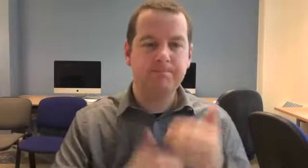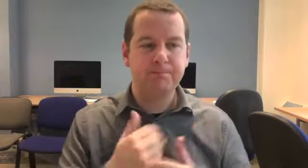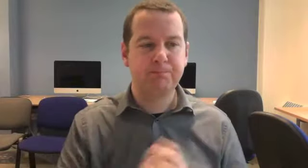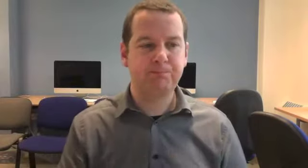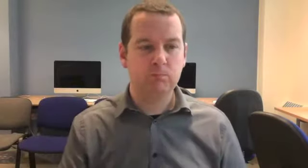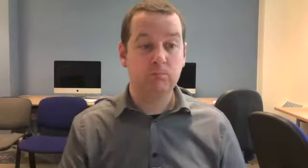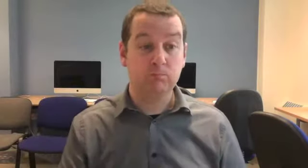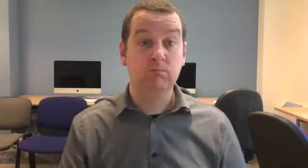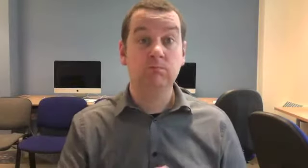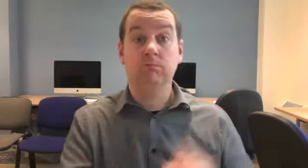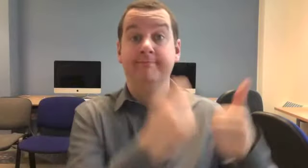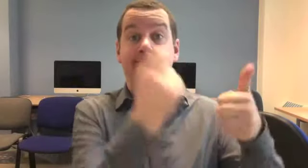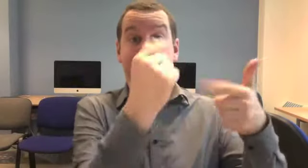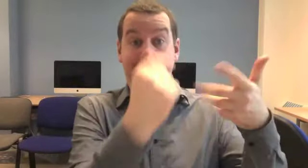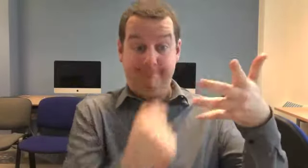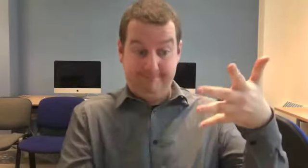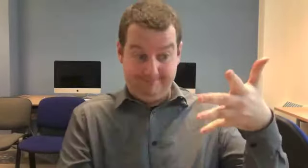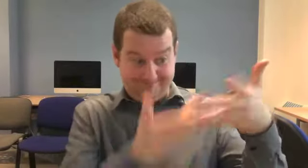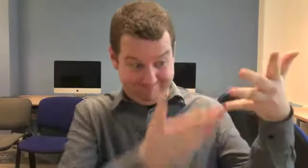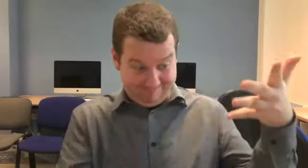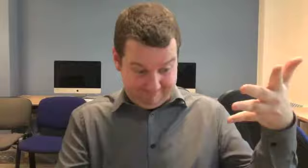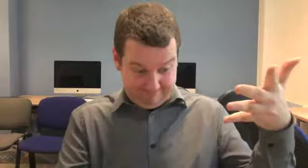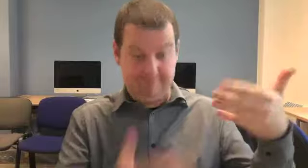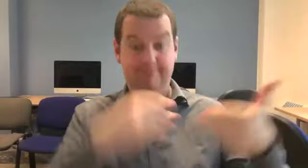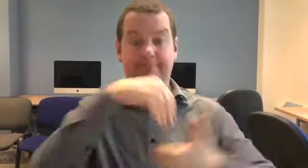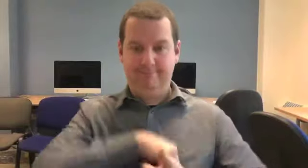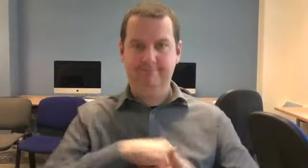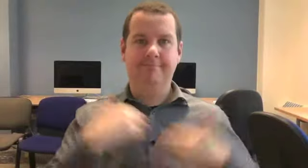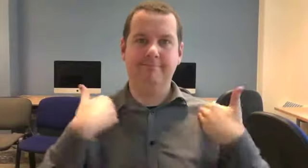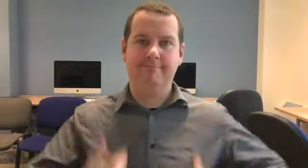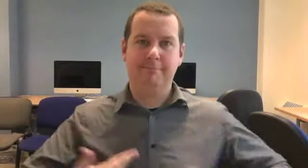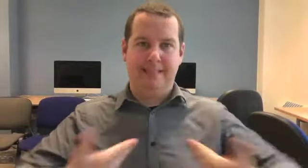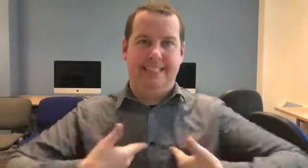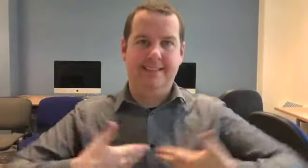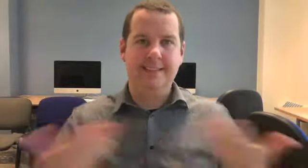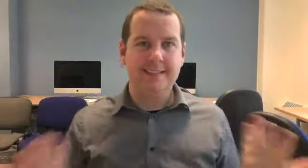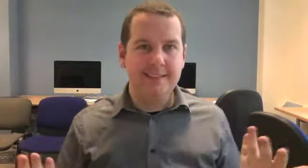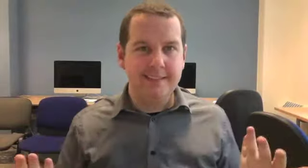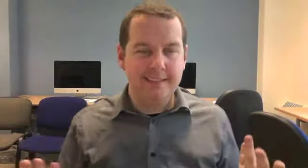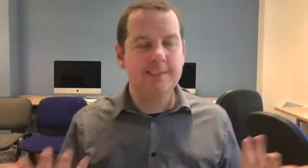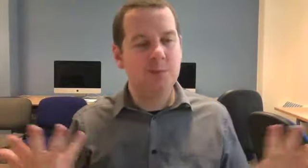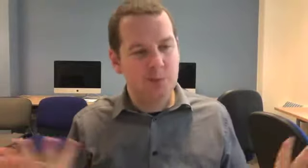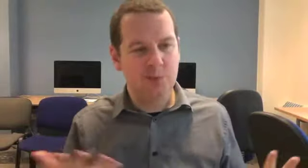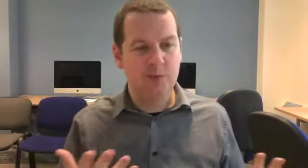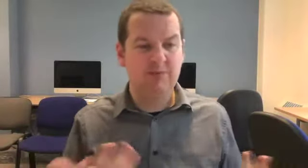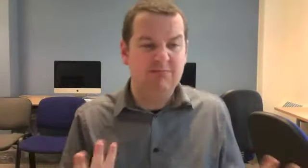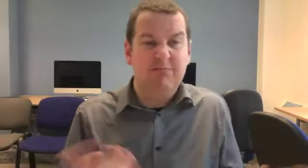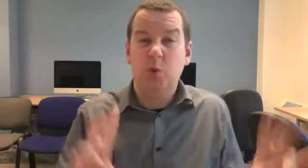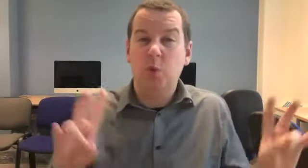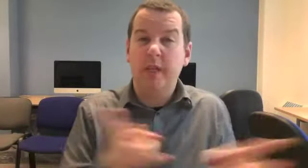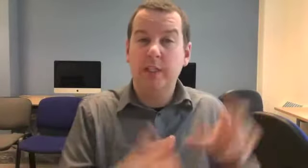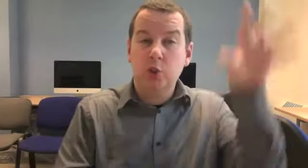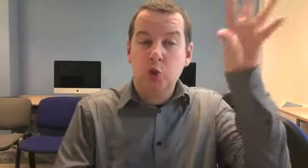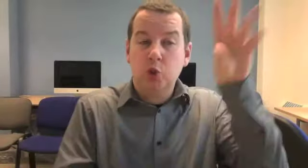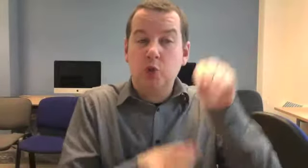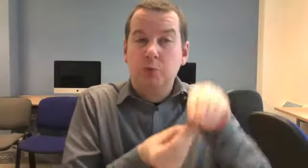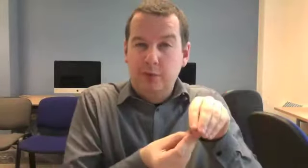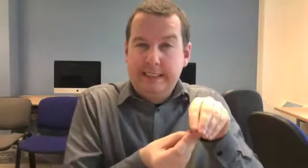years. So those are various aspects of myself, of who I am, of my identity. It's a quick